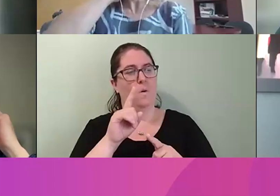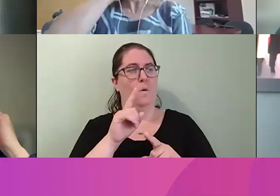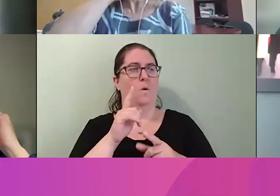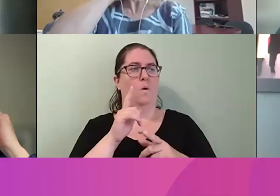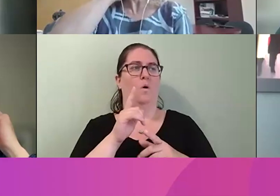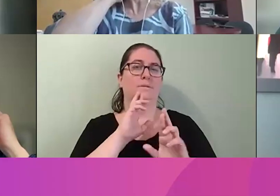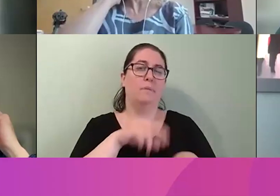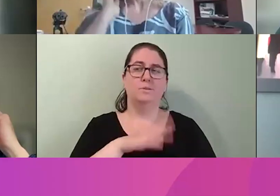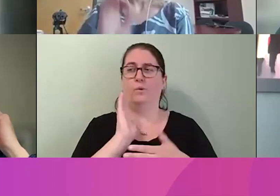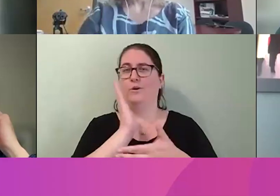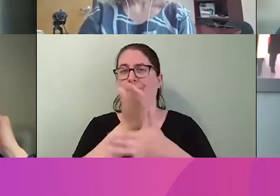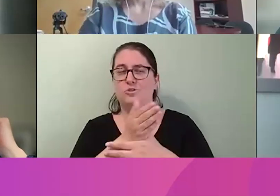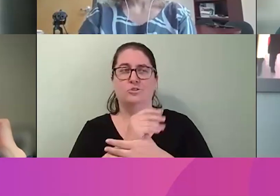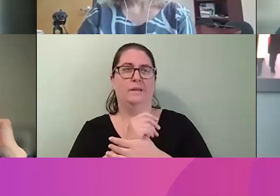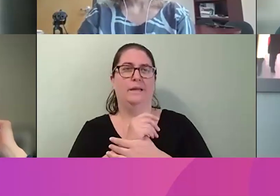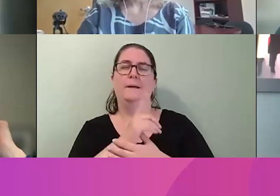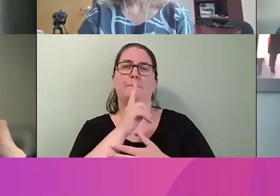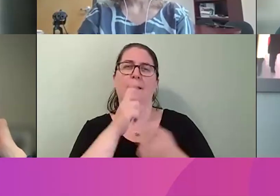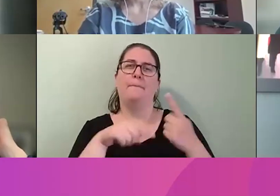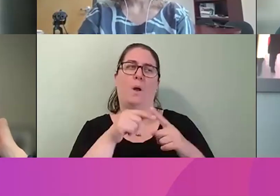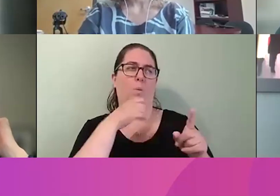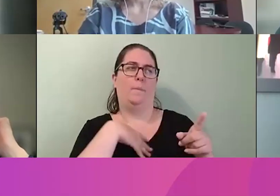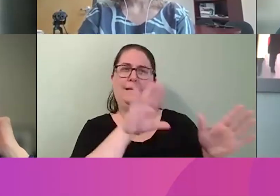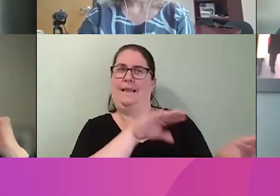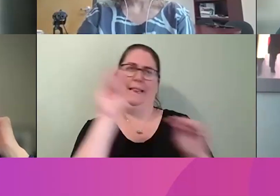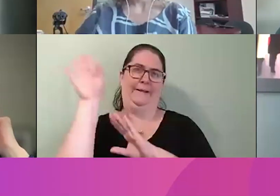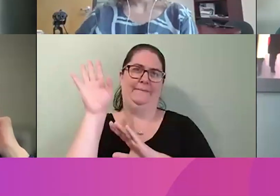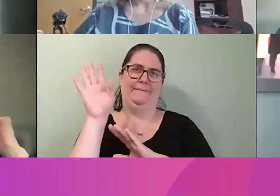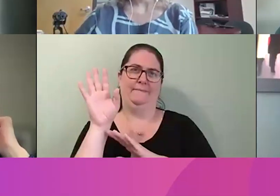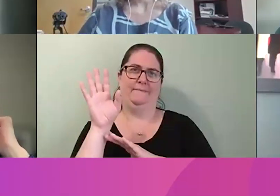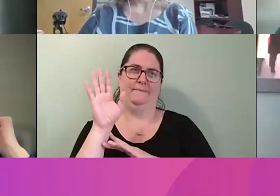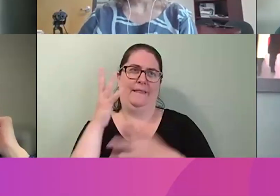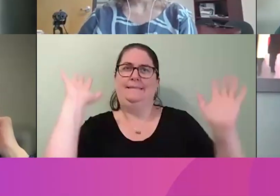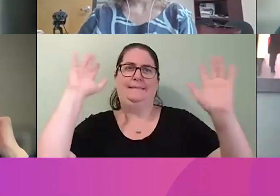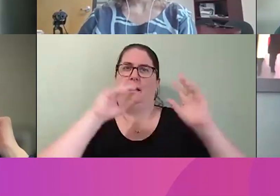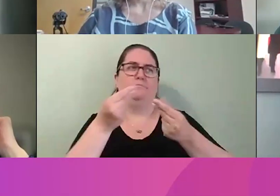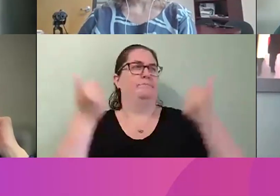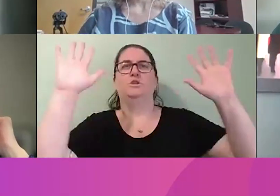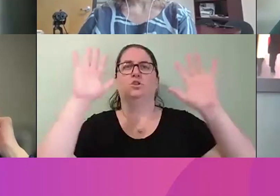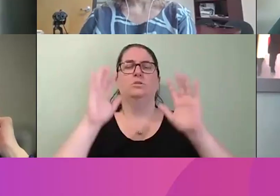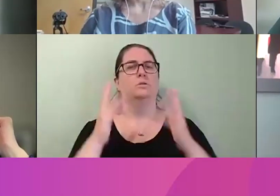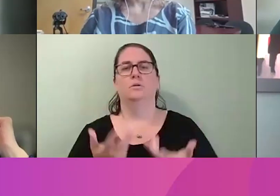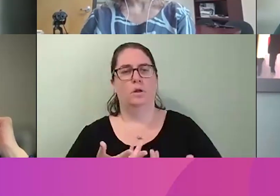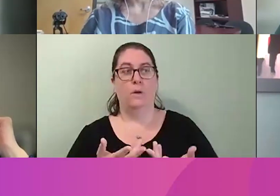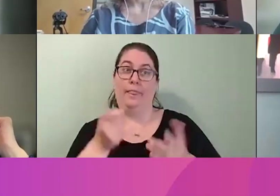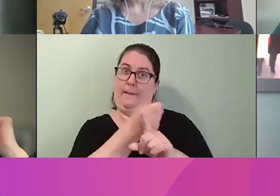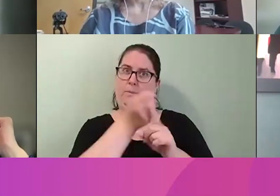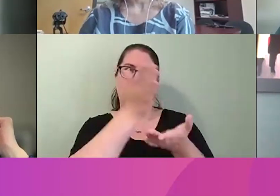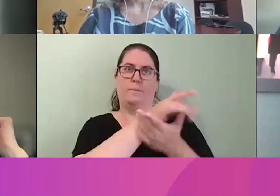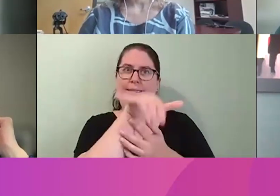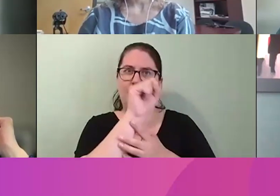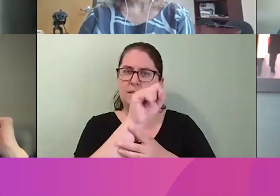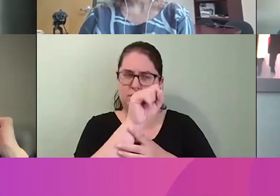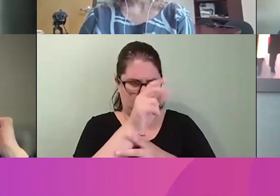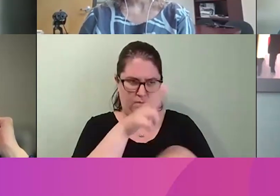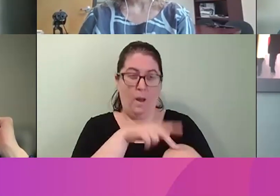it's not always about the woman leaving the particular setting that they're in. They want the abuse to stop. They just don't want to have